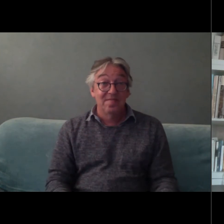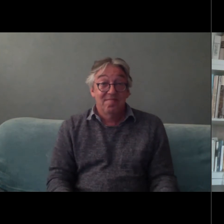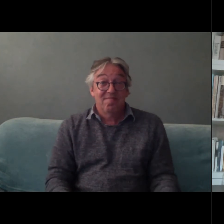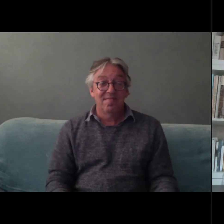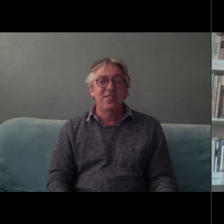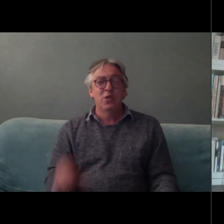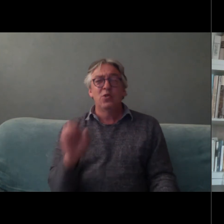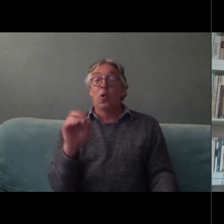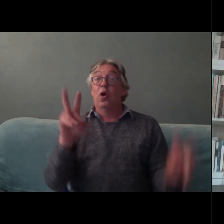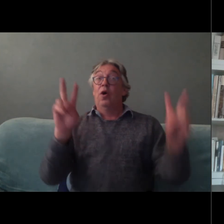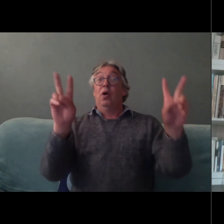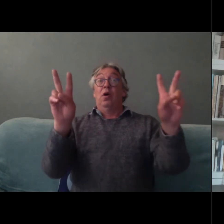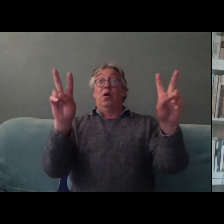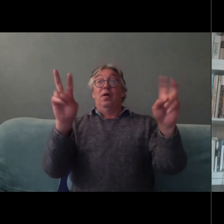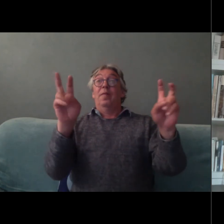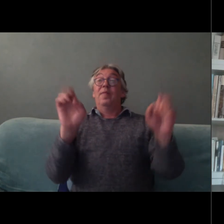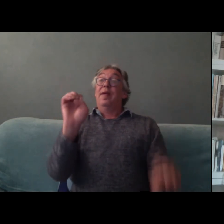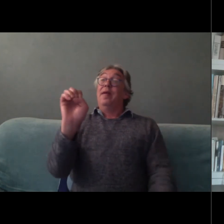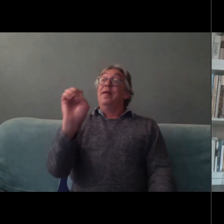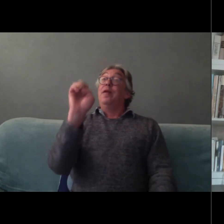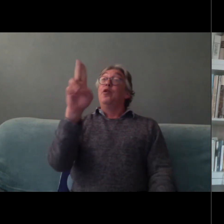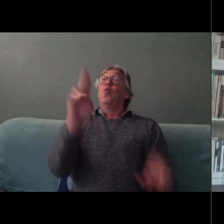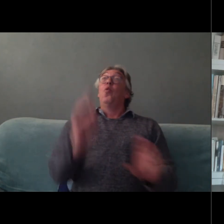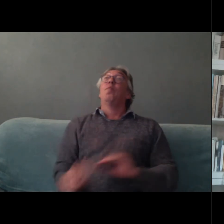Union and how nice it is to travel around.